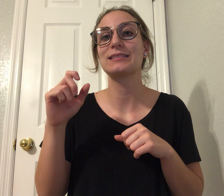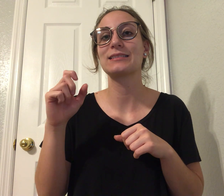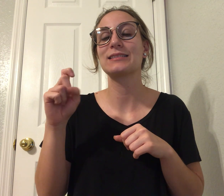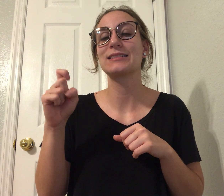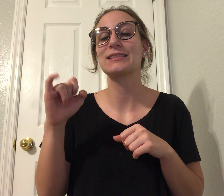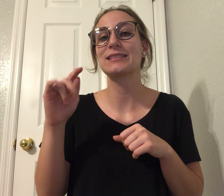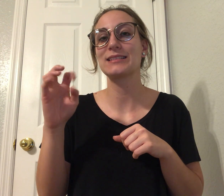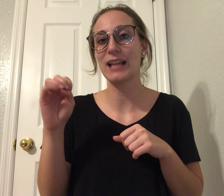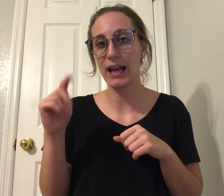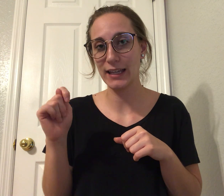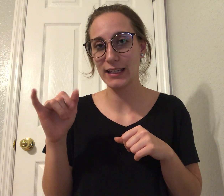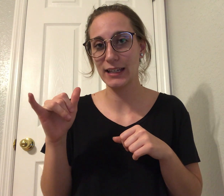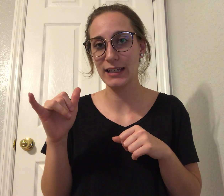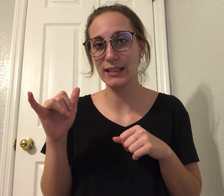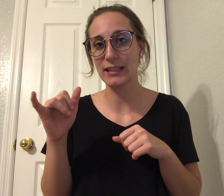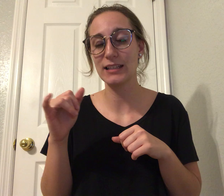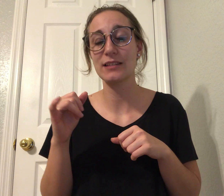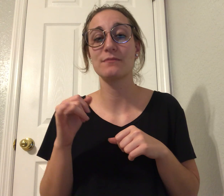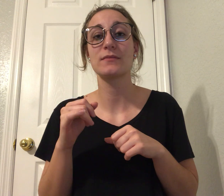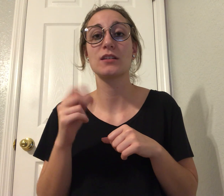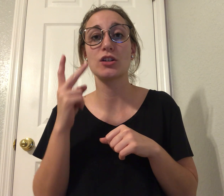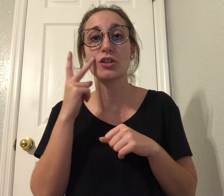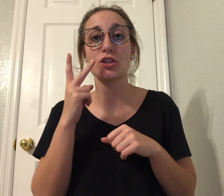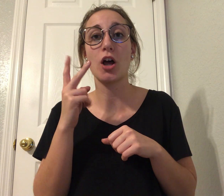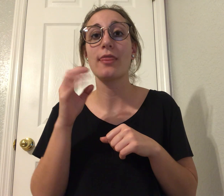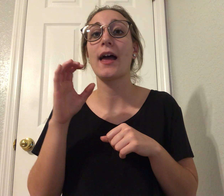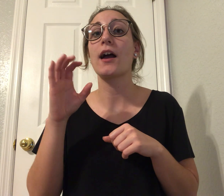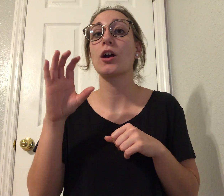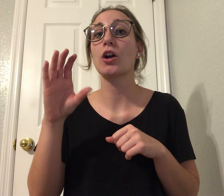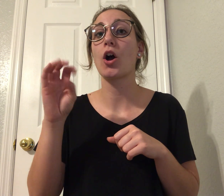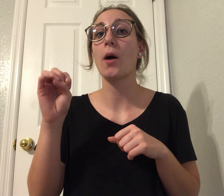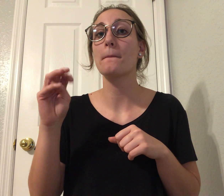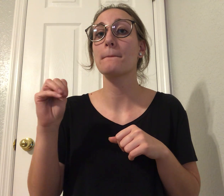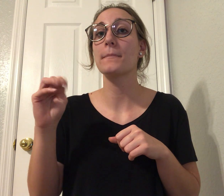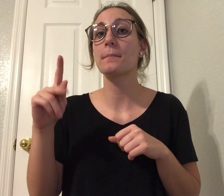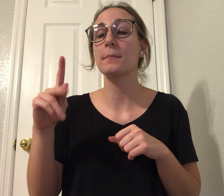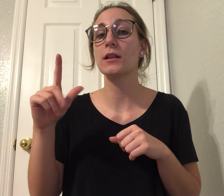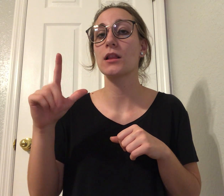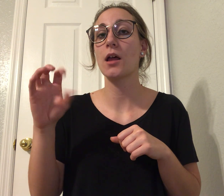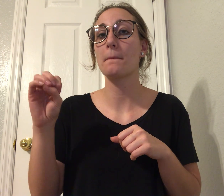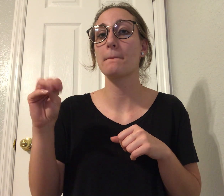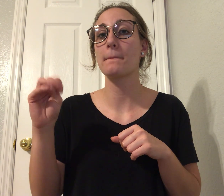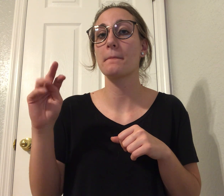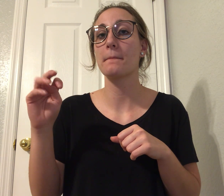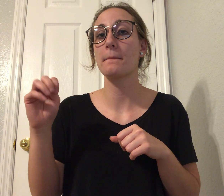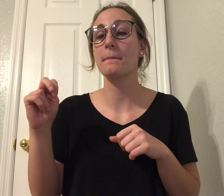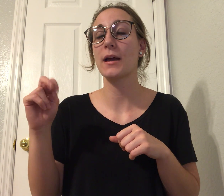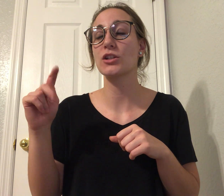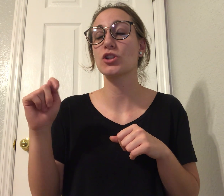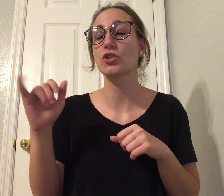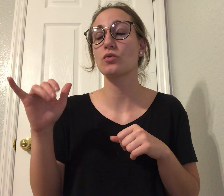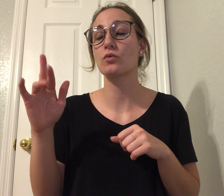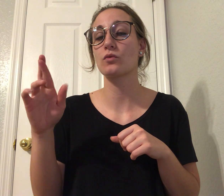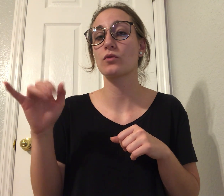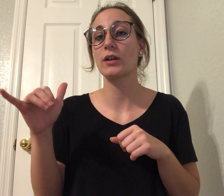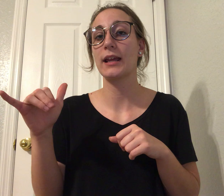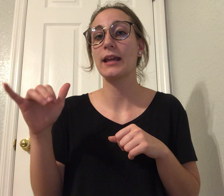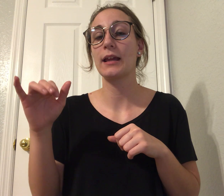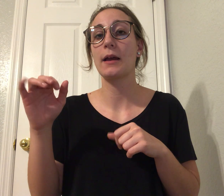was in the Journal of Alternative and Complementary Medicine, May 2014. They looked at a bunch. So these meta-analysis, both of these studies looked at